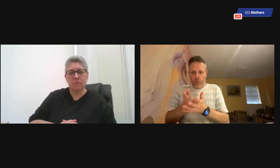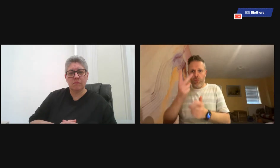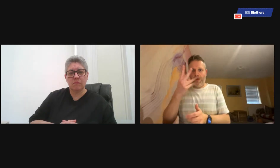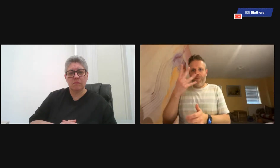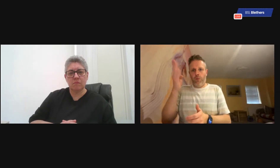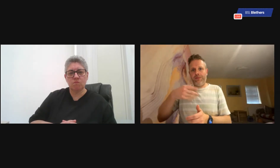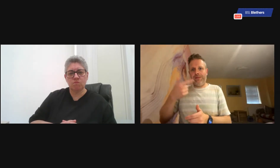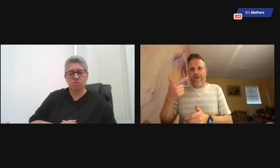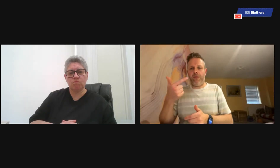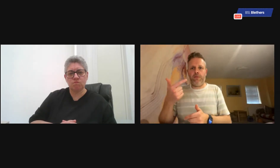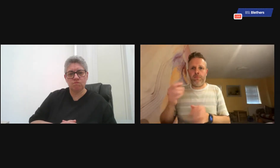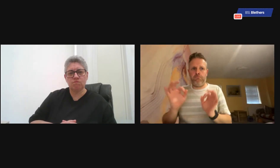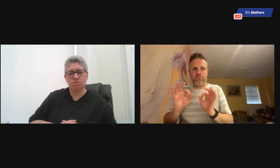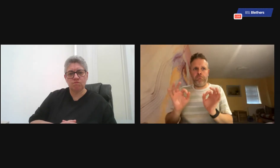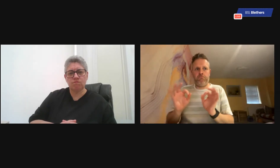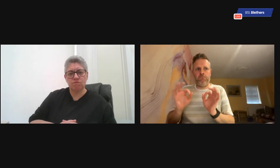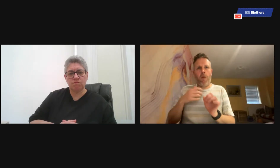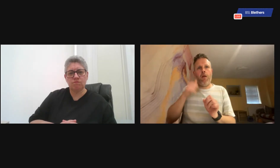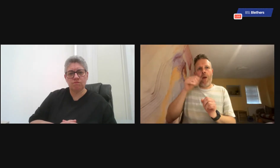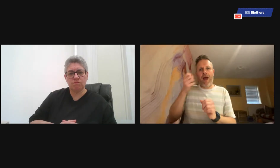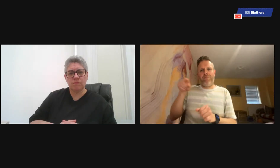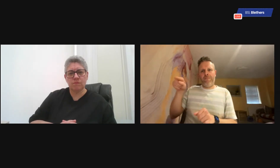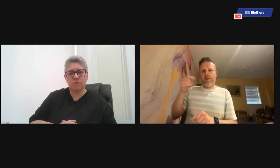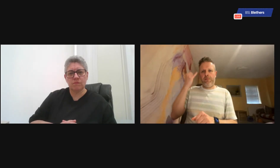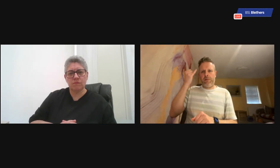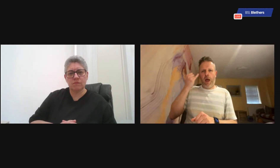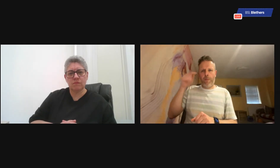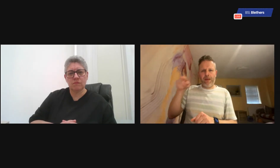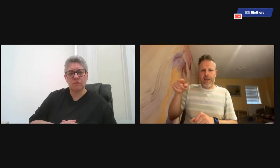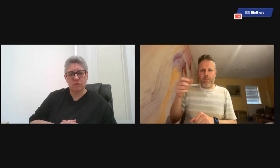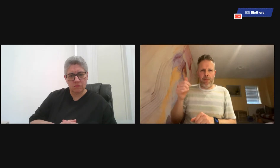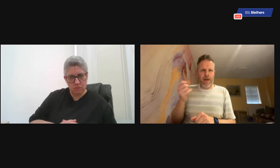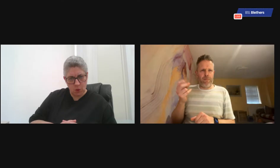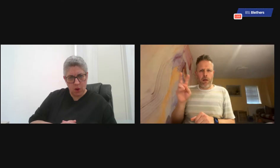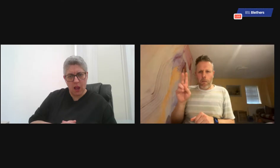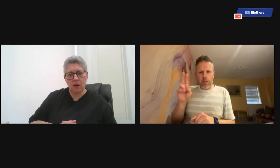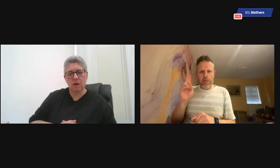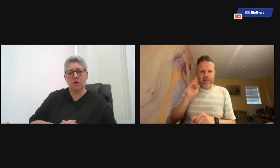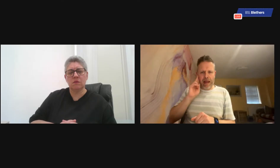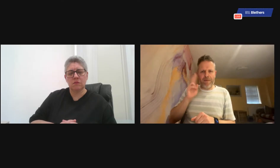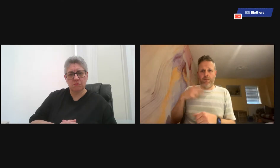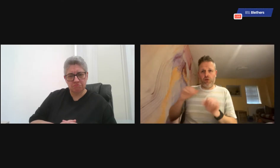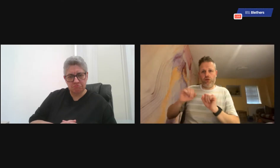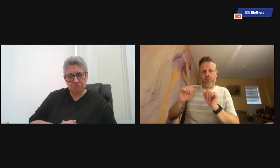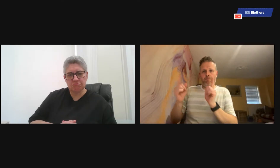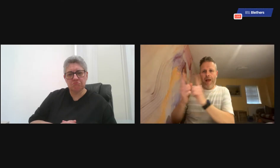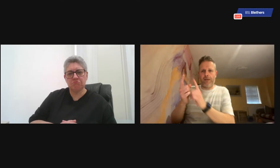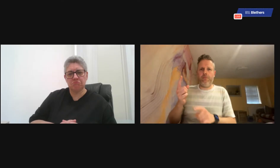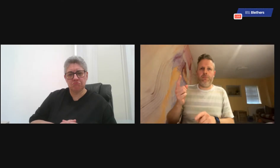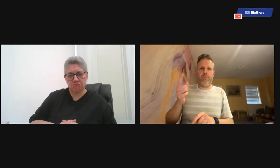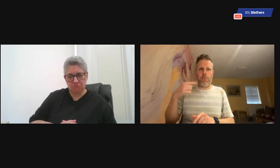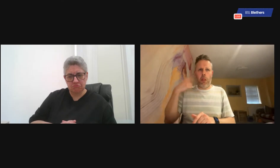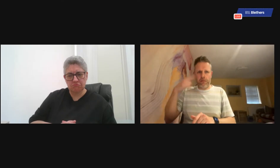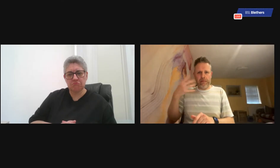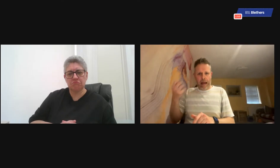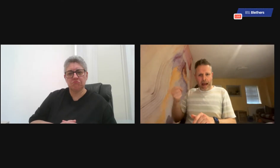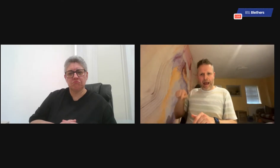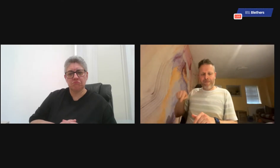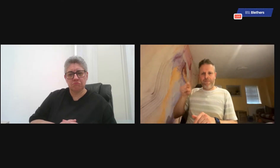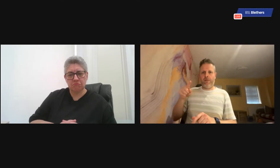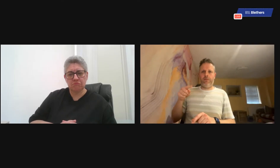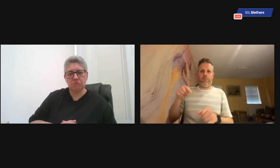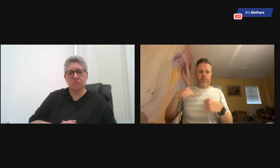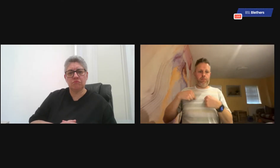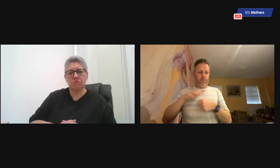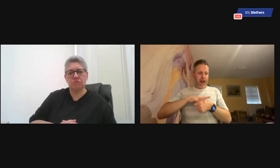people to get involved. When we talk about people that are deaf, being available 24/7, there's not a